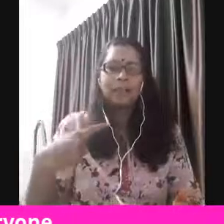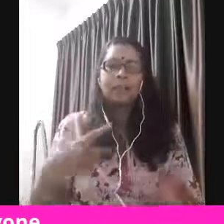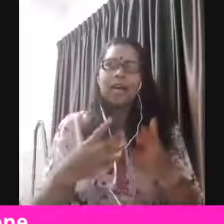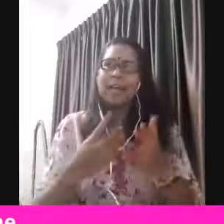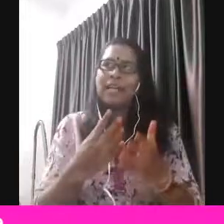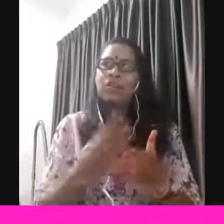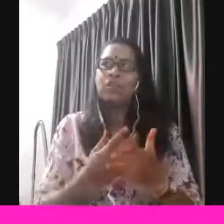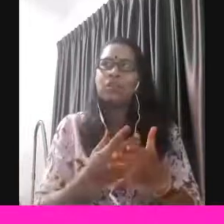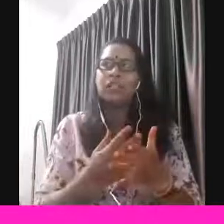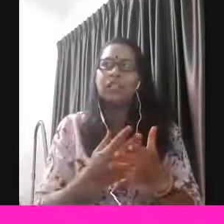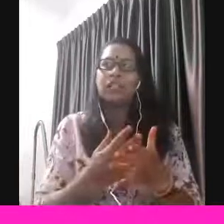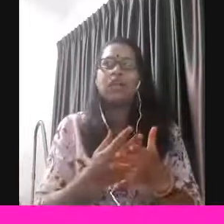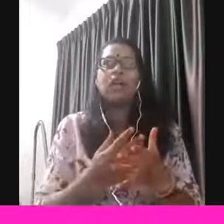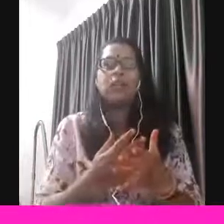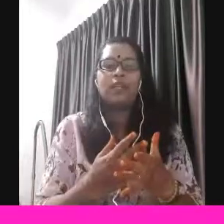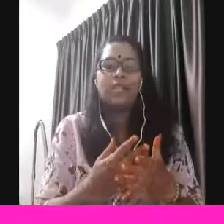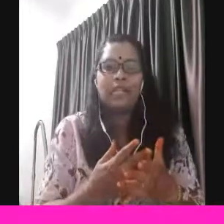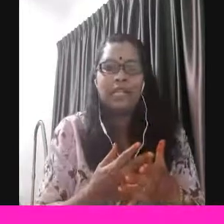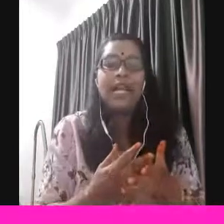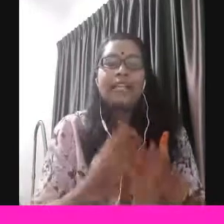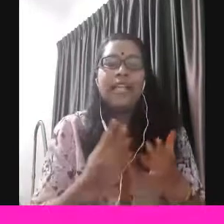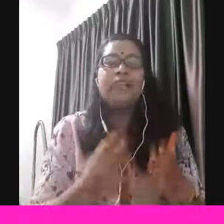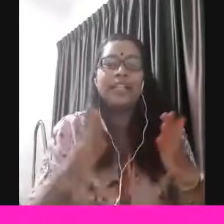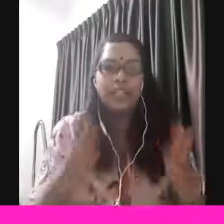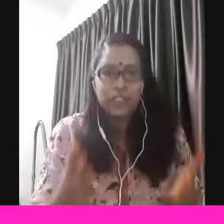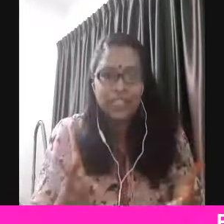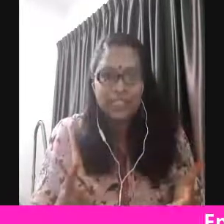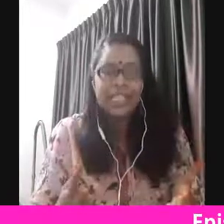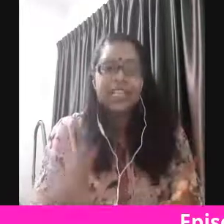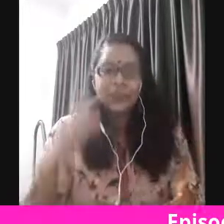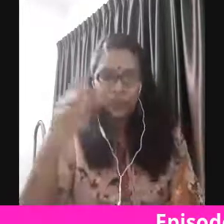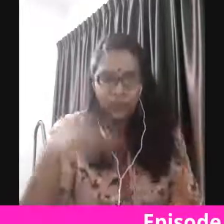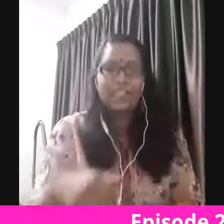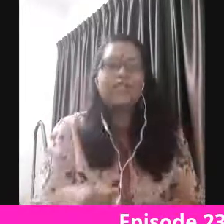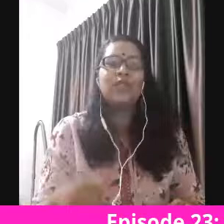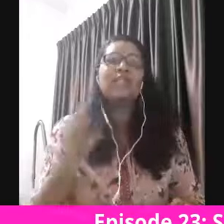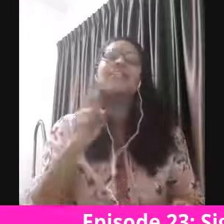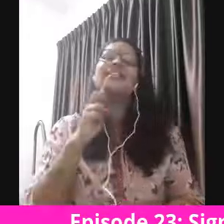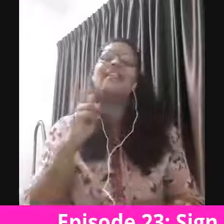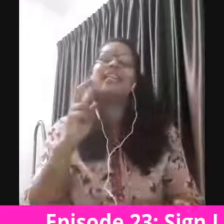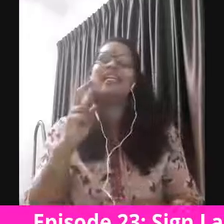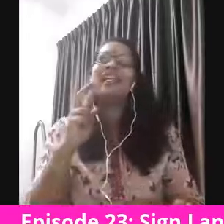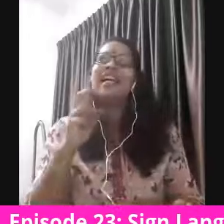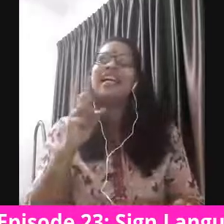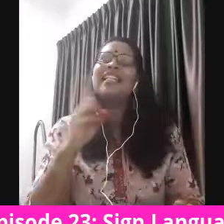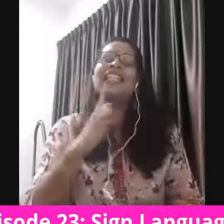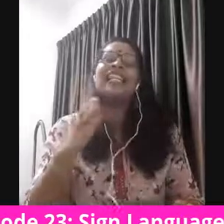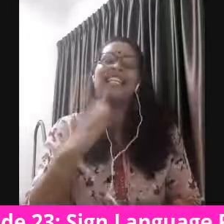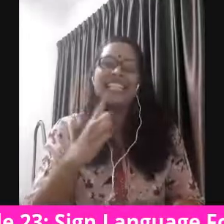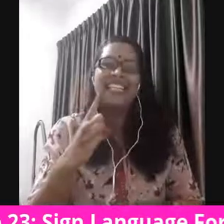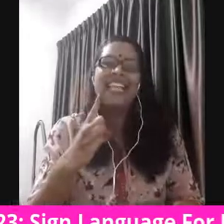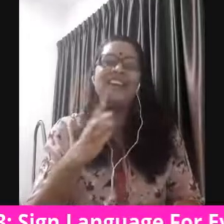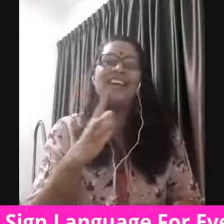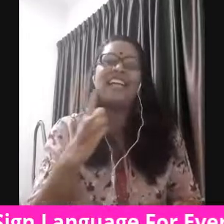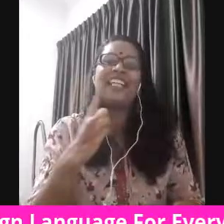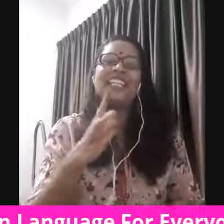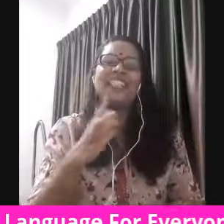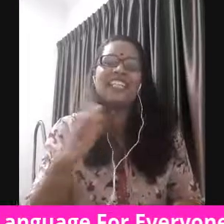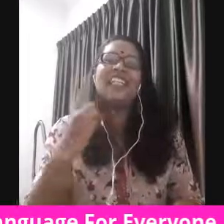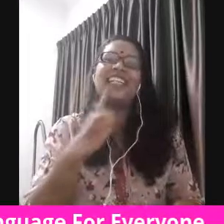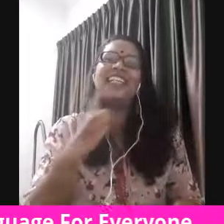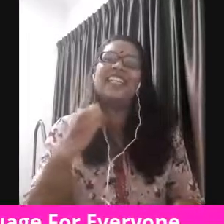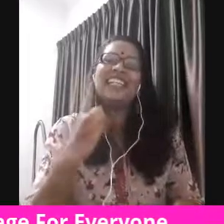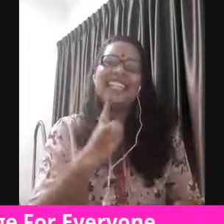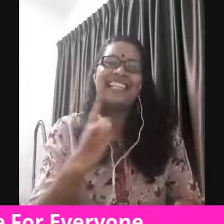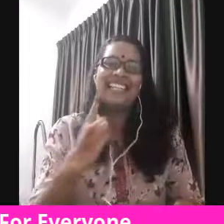think because my Yes. school got one girl, Deva Darshini. So they use Simplified. DD, Deva